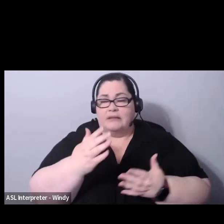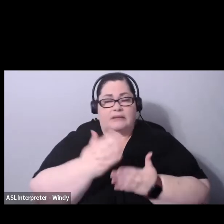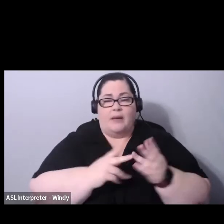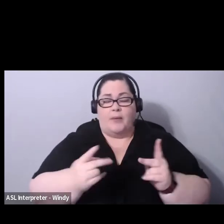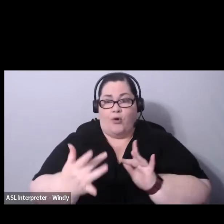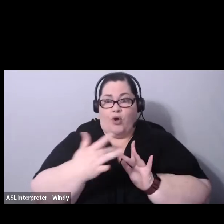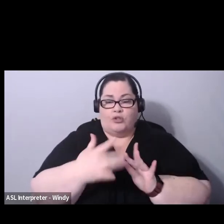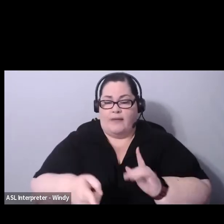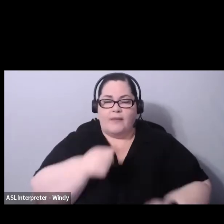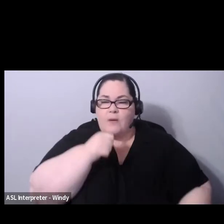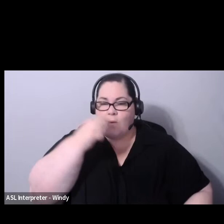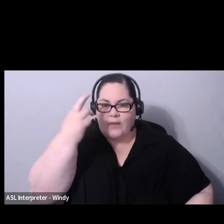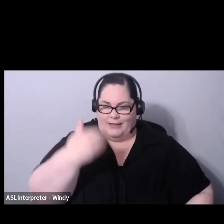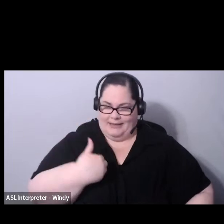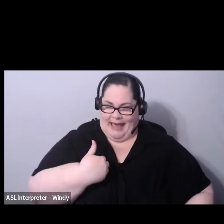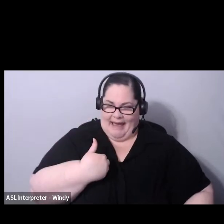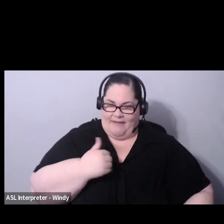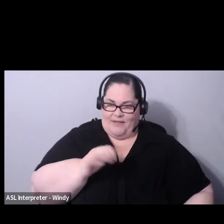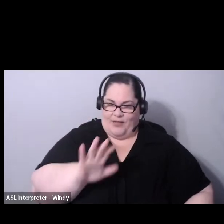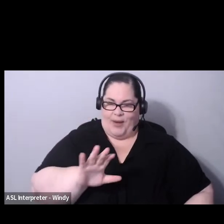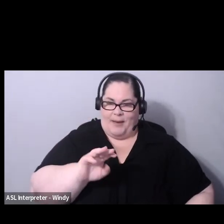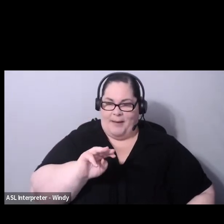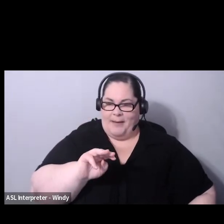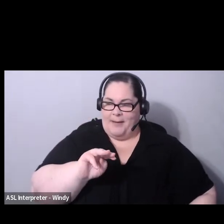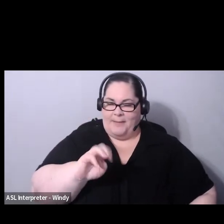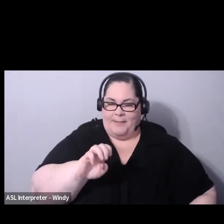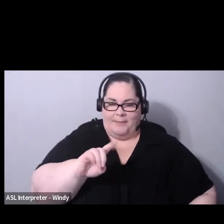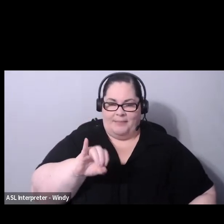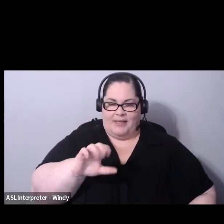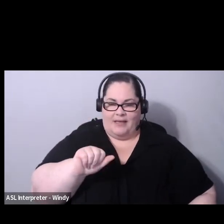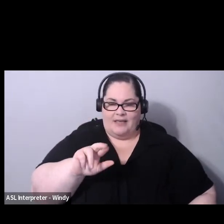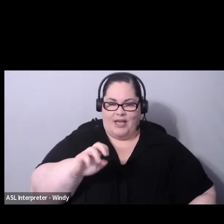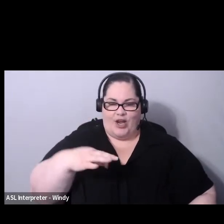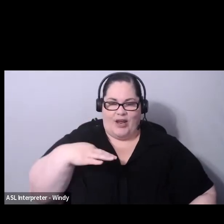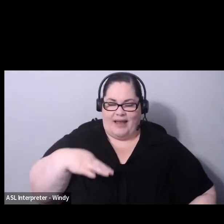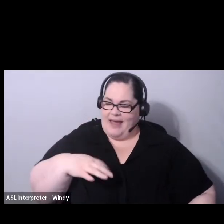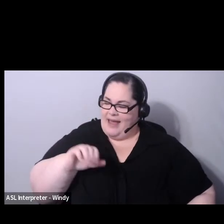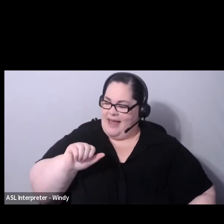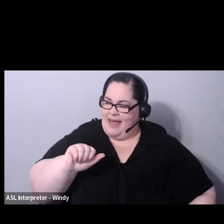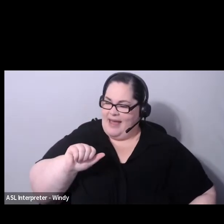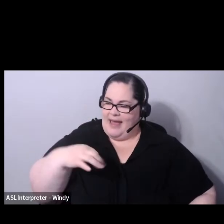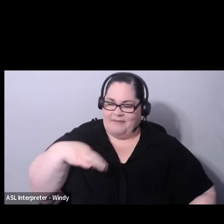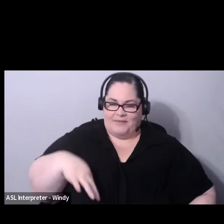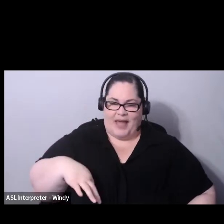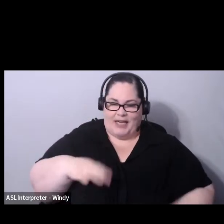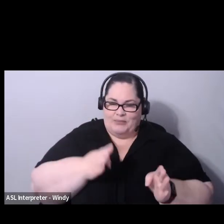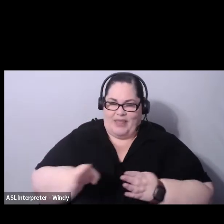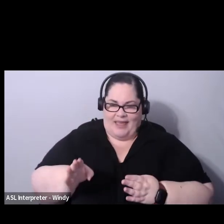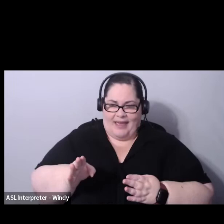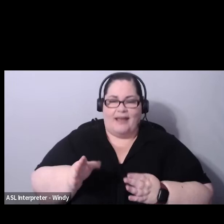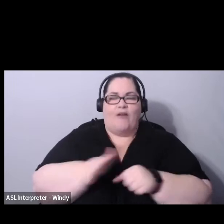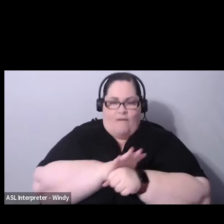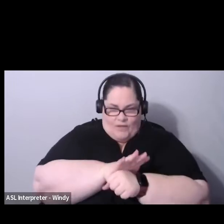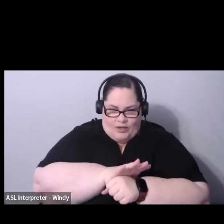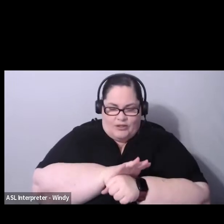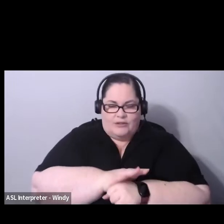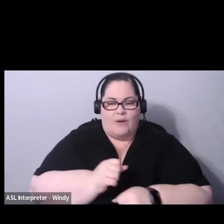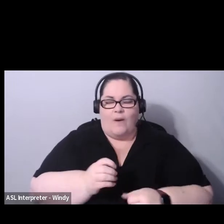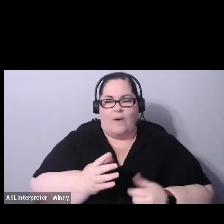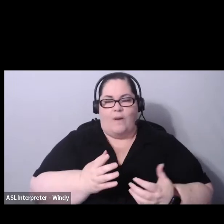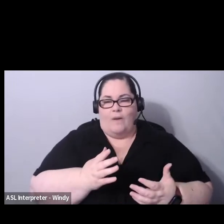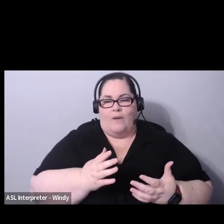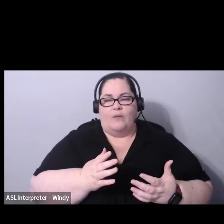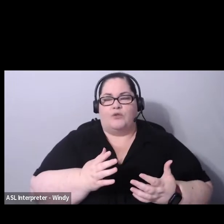realizing that they have coverage with their Medicare Advantage plan. So there's a lot of different things that I work to gather from